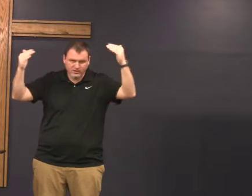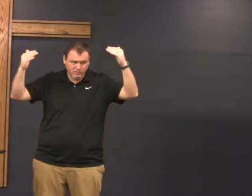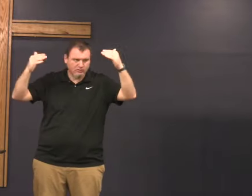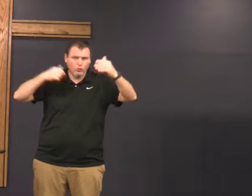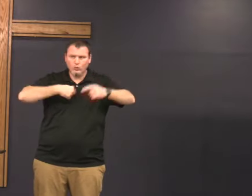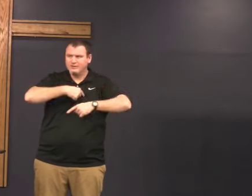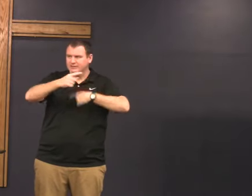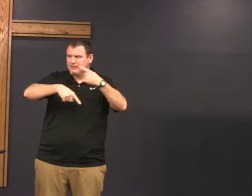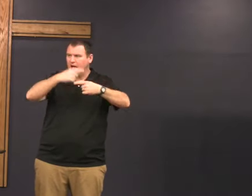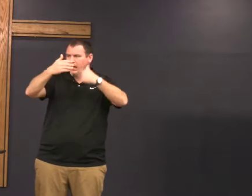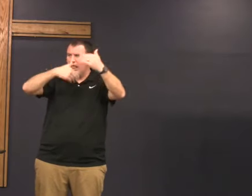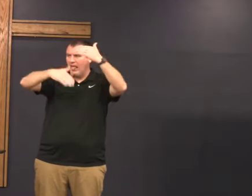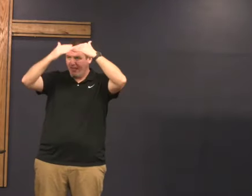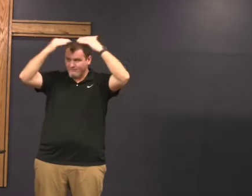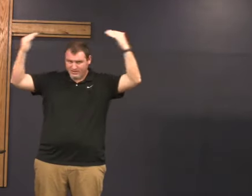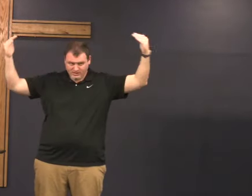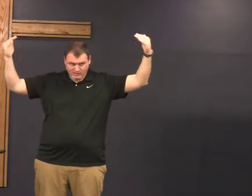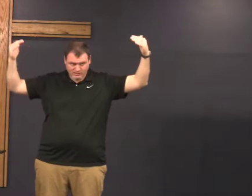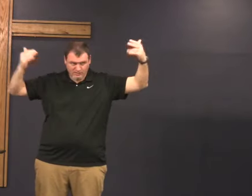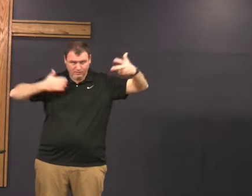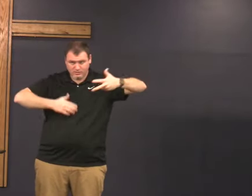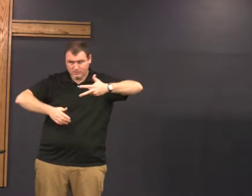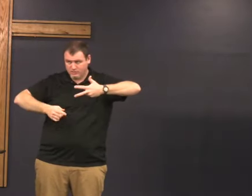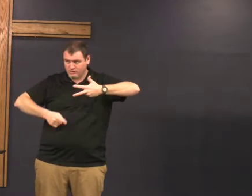Heaven with a capital H is signed this way.